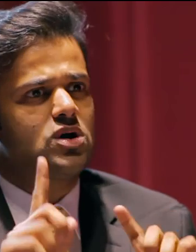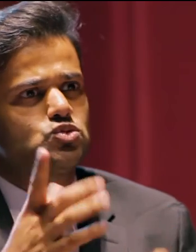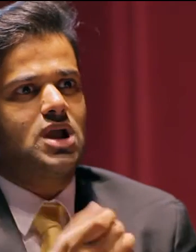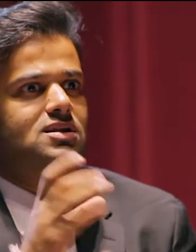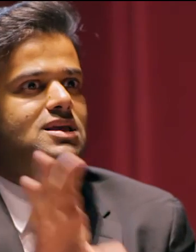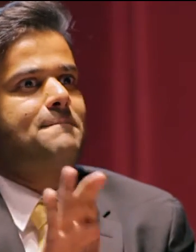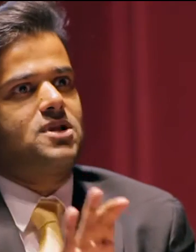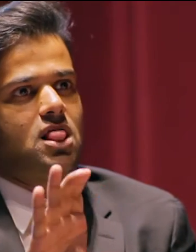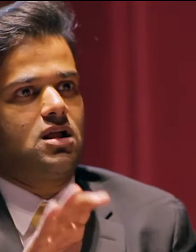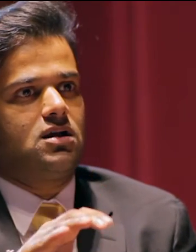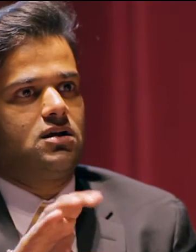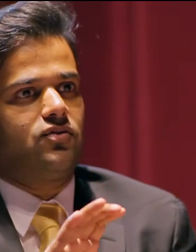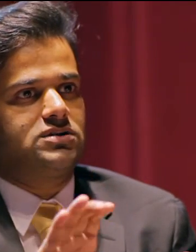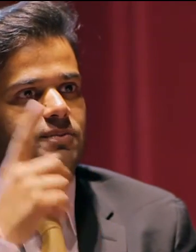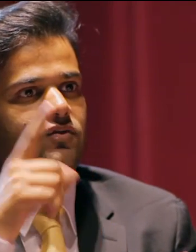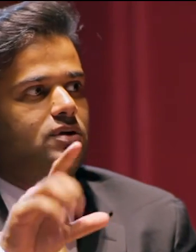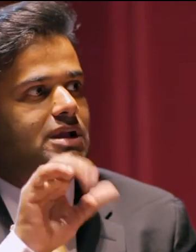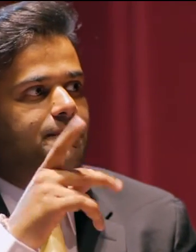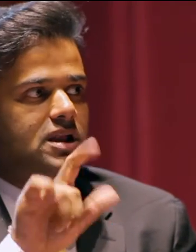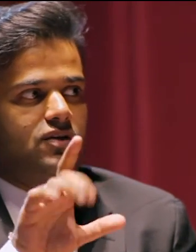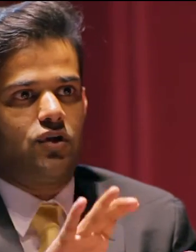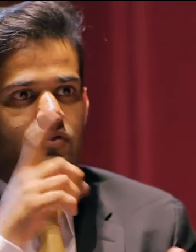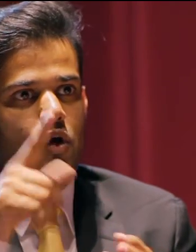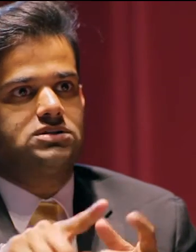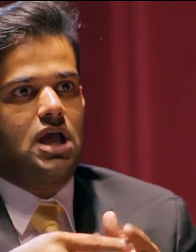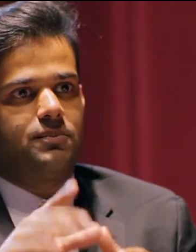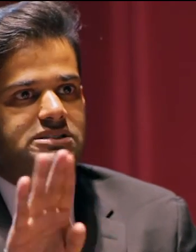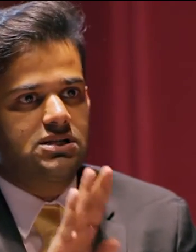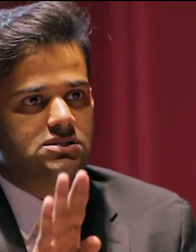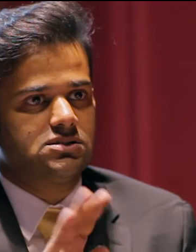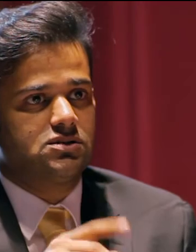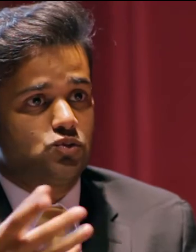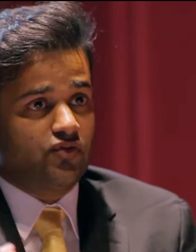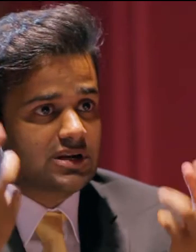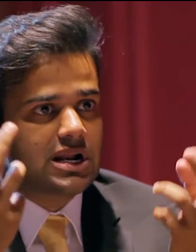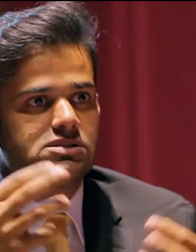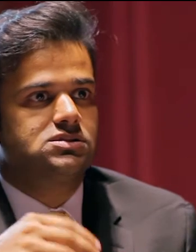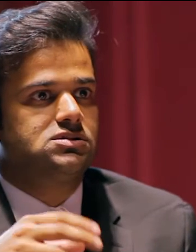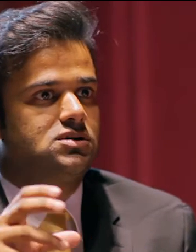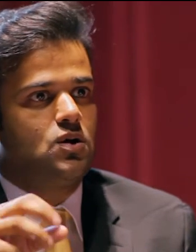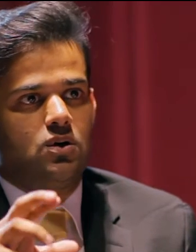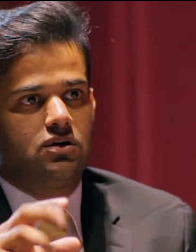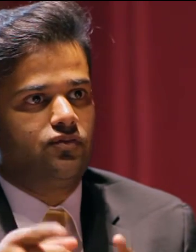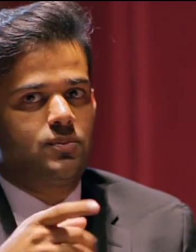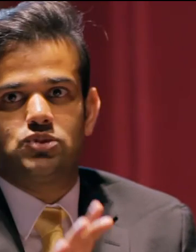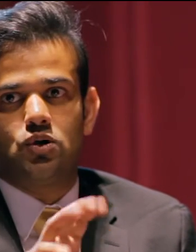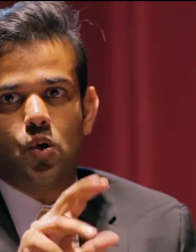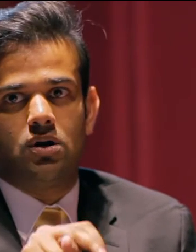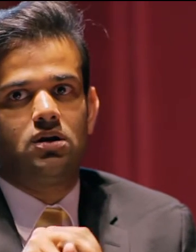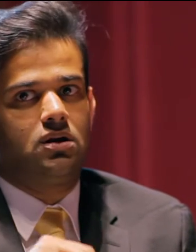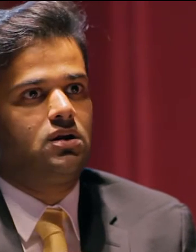Nice. So where did you get the capital investment for starting your business? Did you raise money for